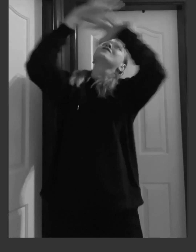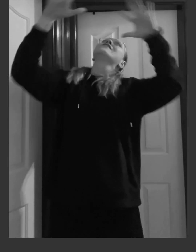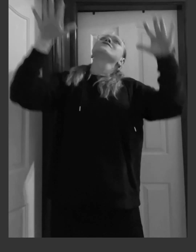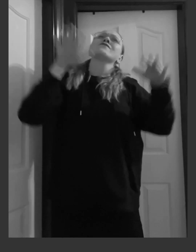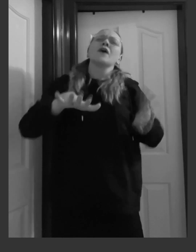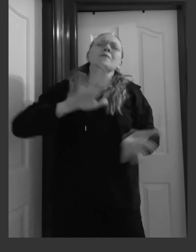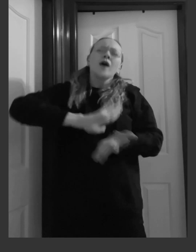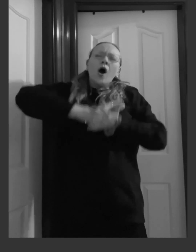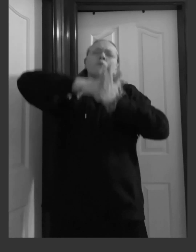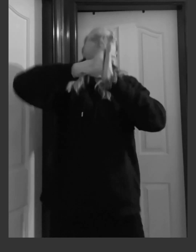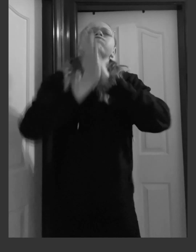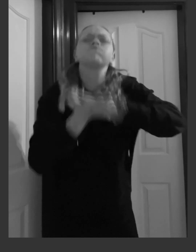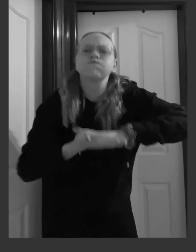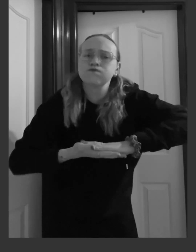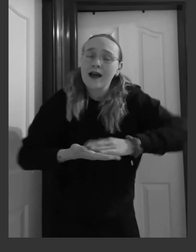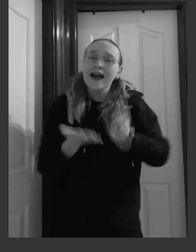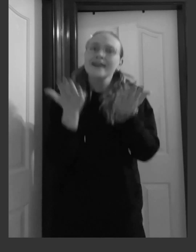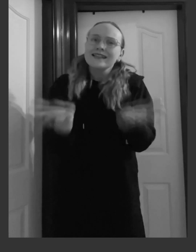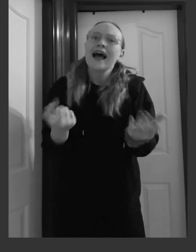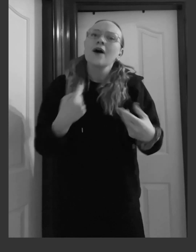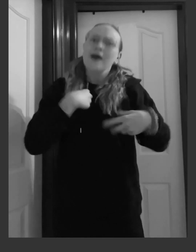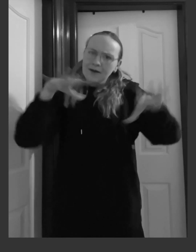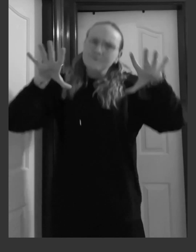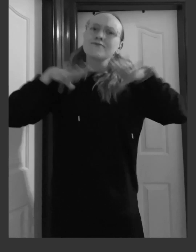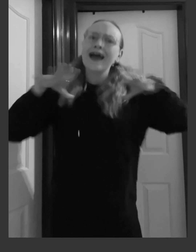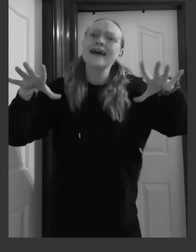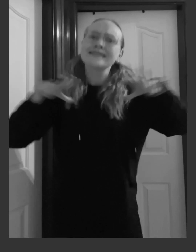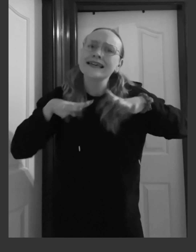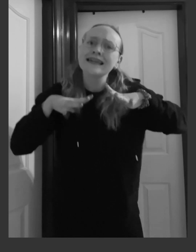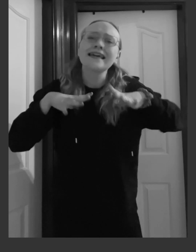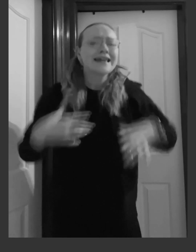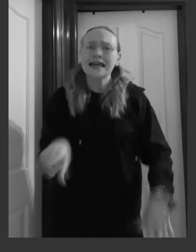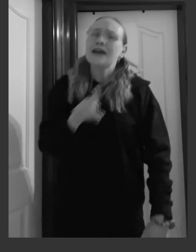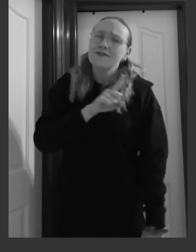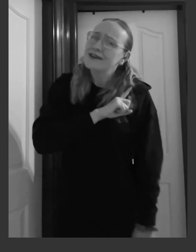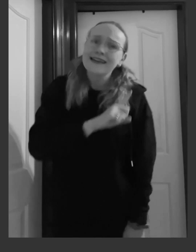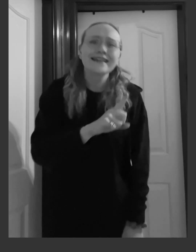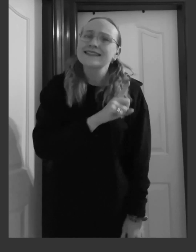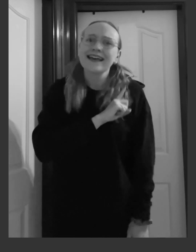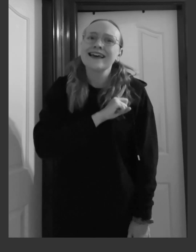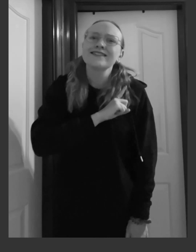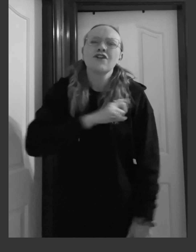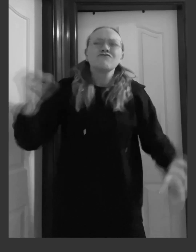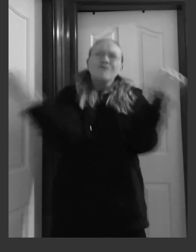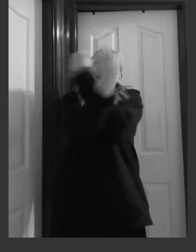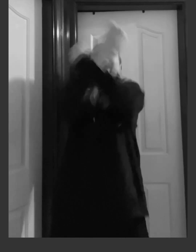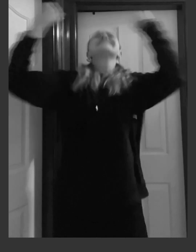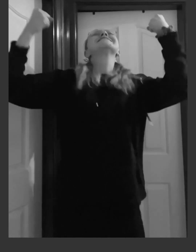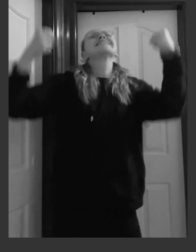from the seas Now I'm ready to rise again